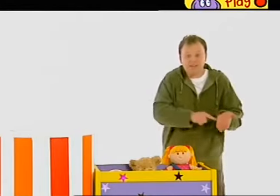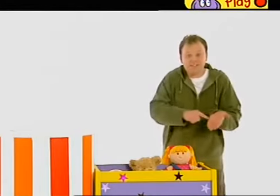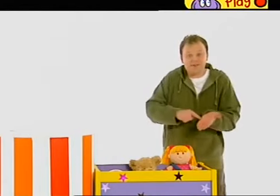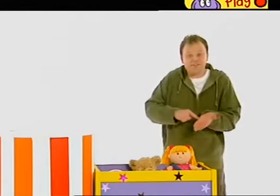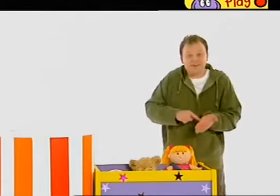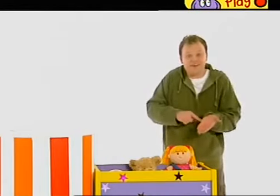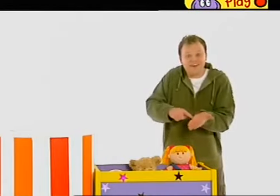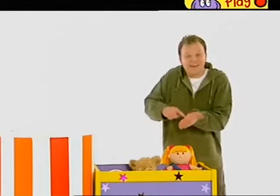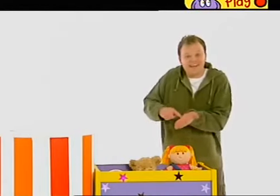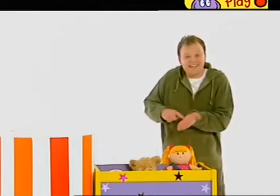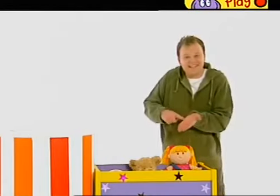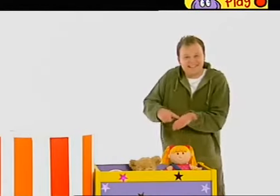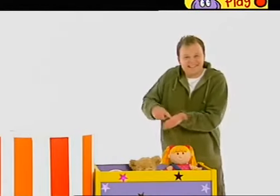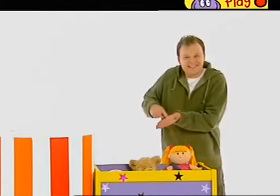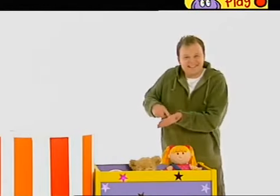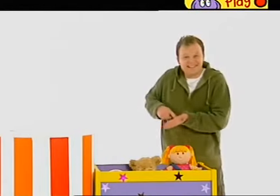Lots of toys.